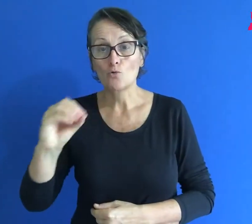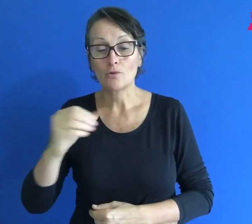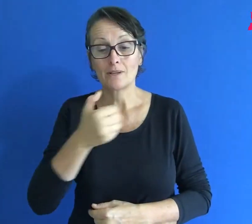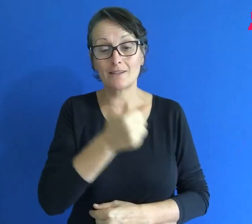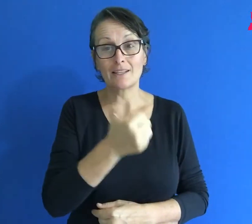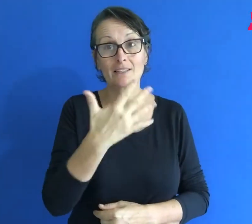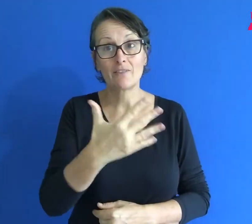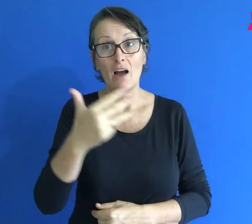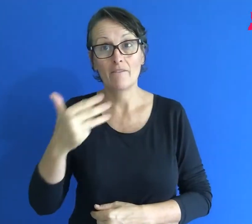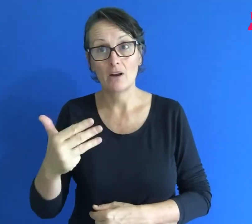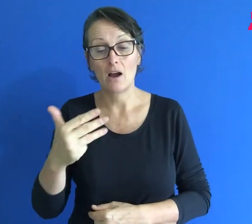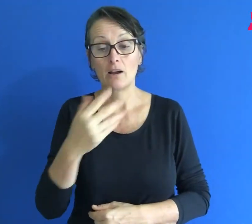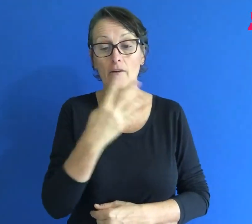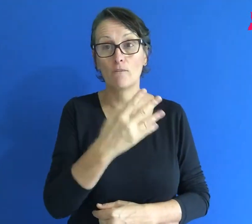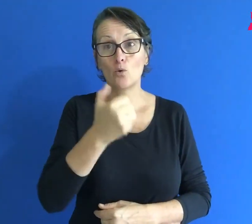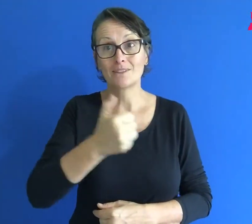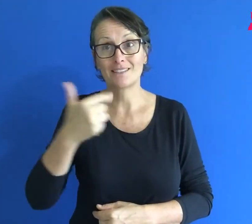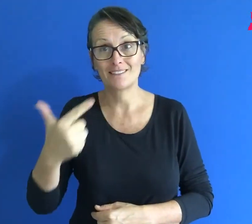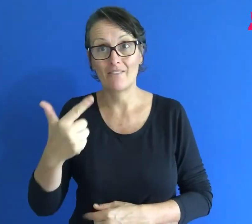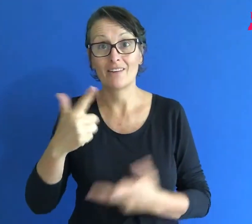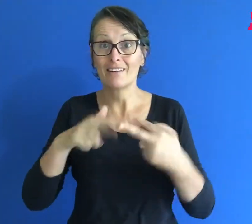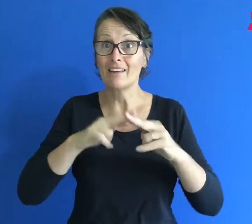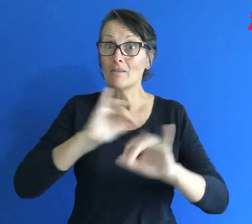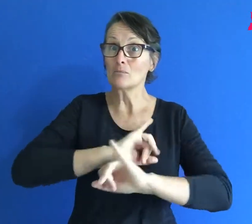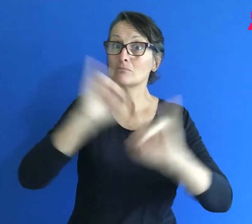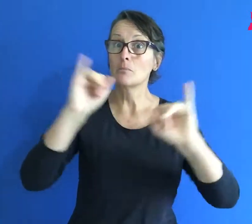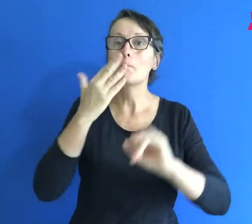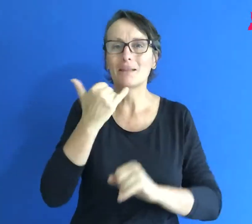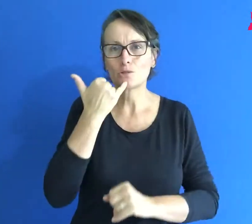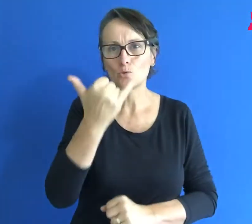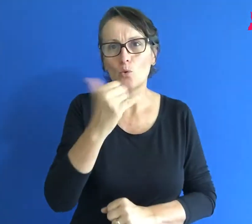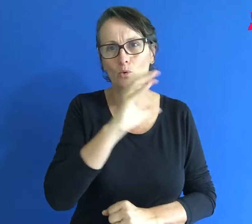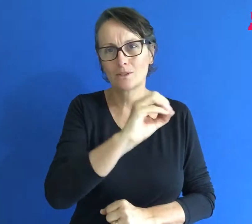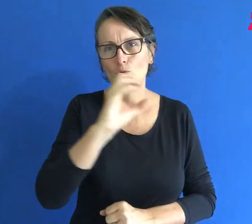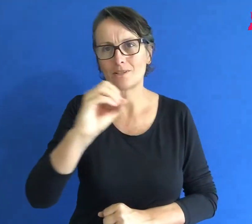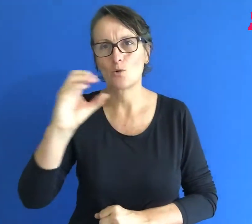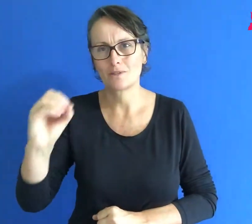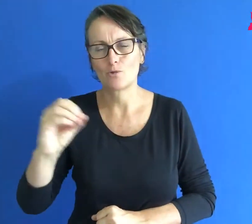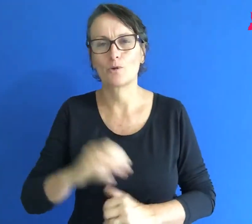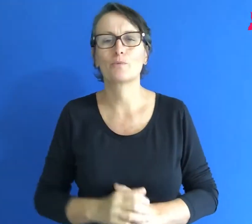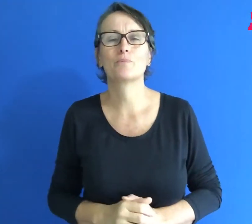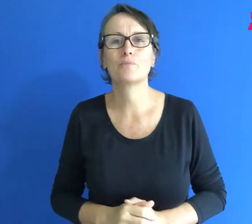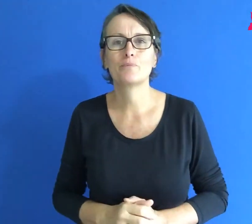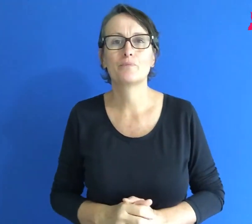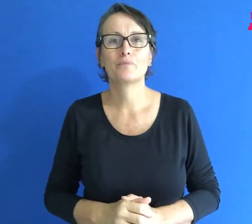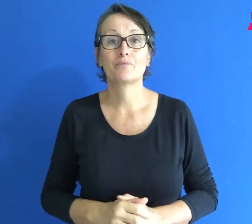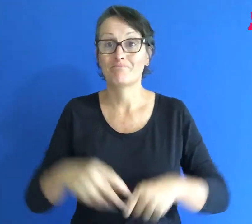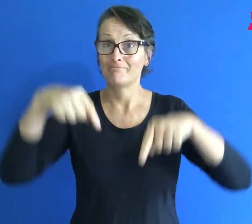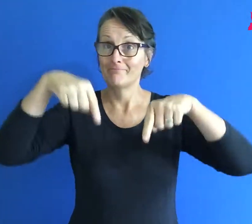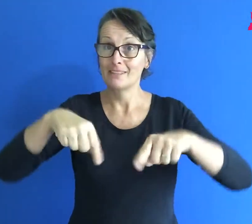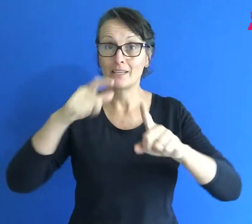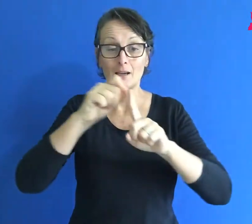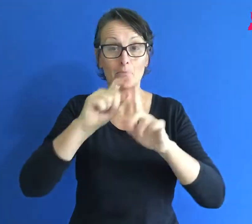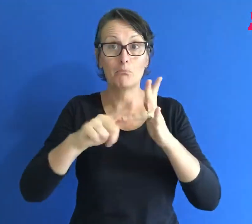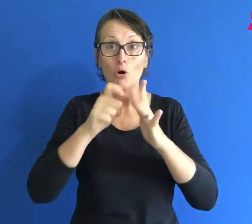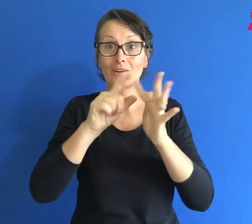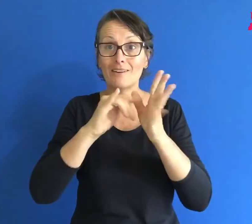immediately. Hey there, my name is Mark Fennell, and from Beyond Blue, this is Not Alone. Remarkable stories from